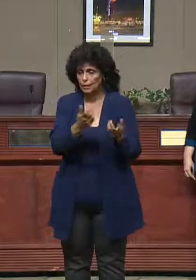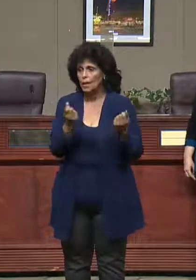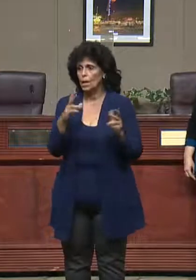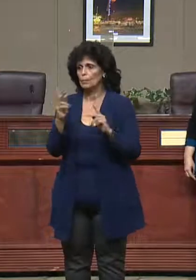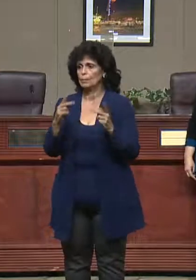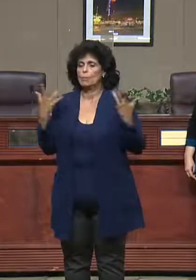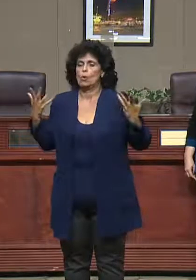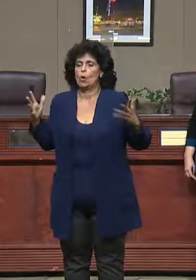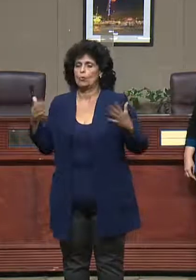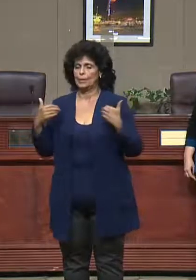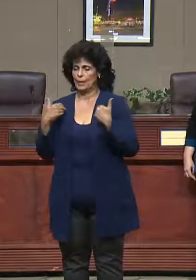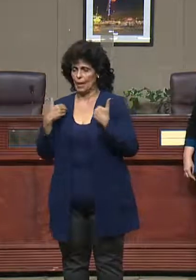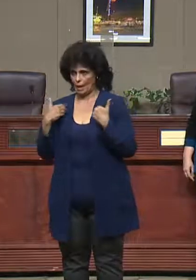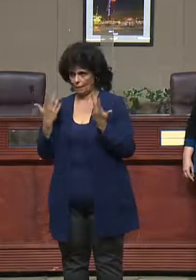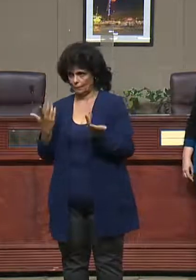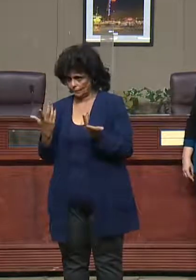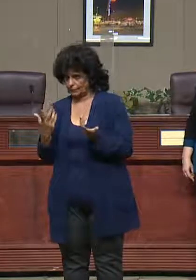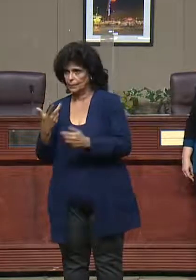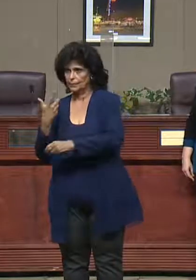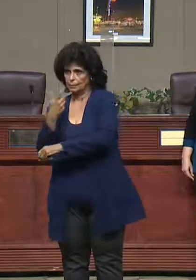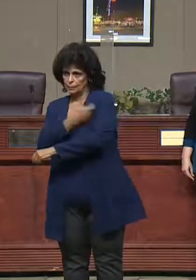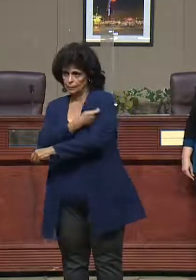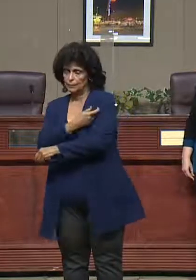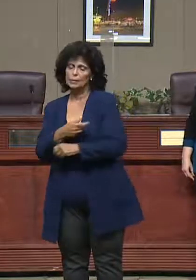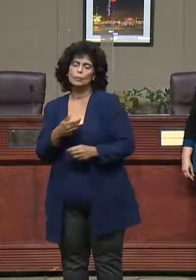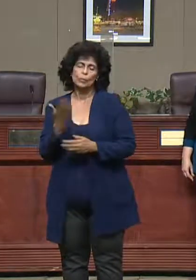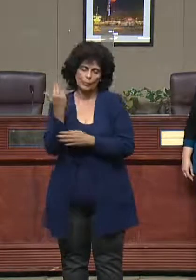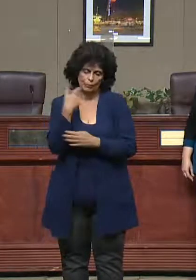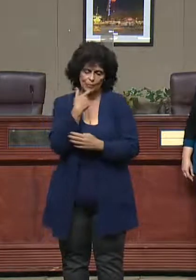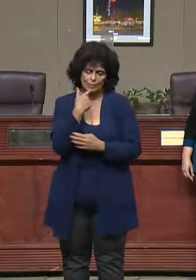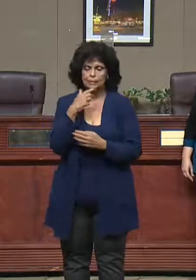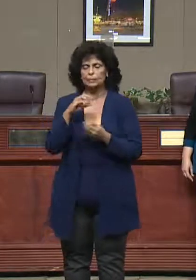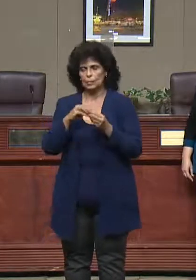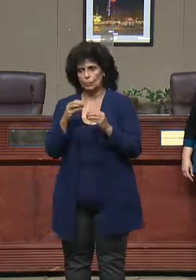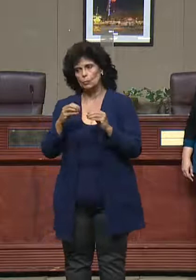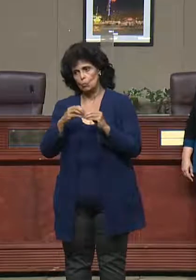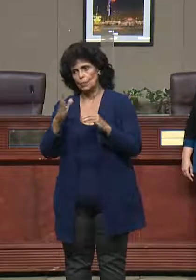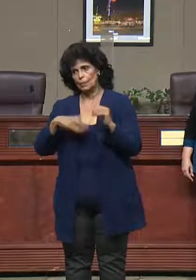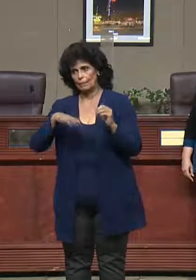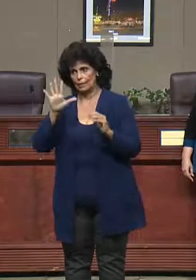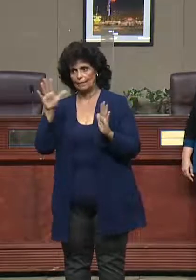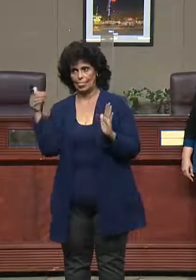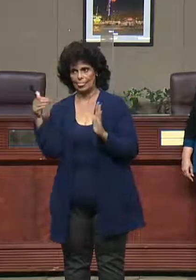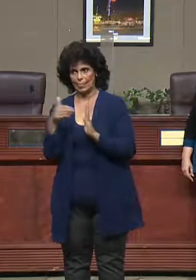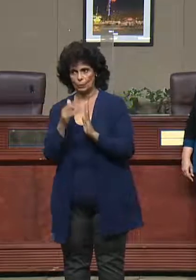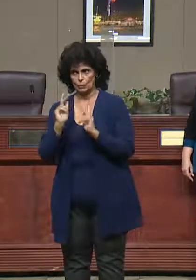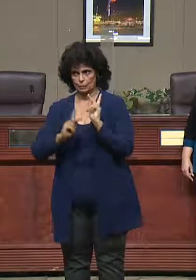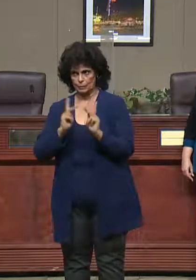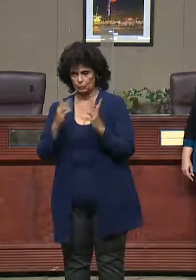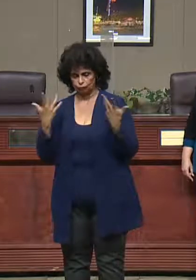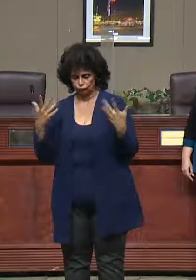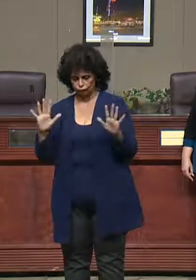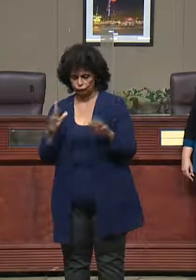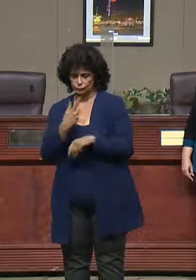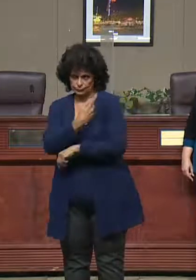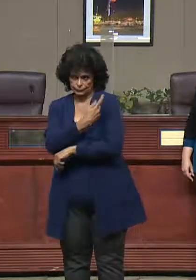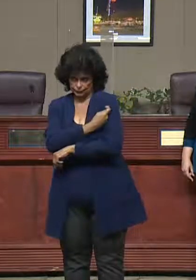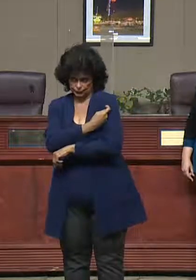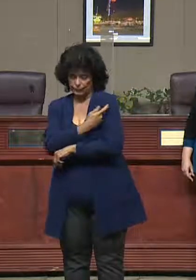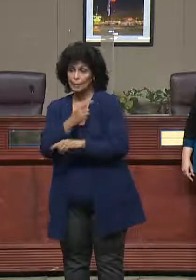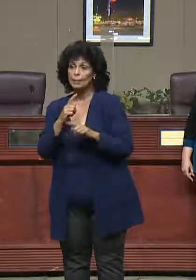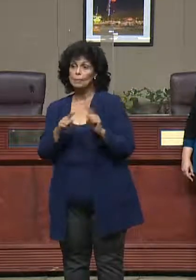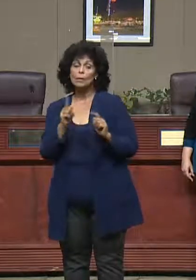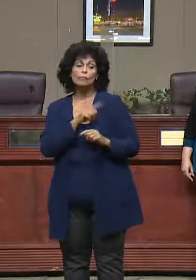already vaccinated? I mentioned to you before the number was over 5,000. And with regard to the plans